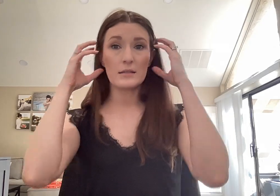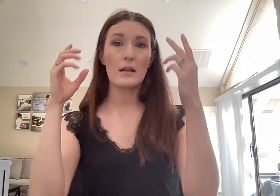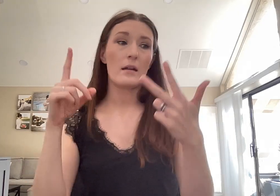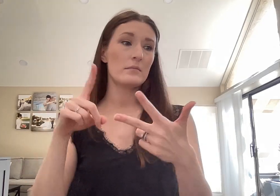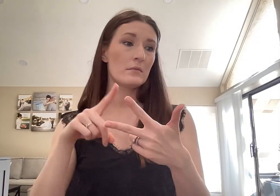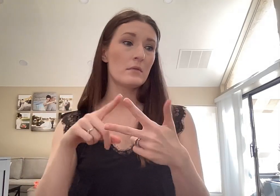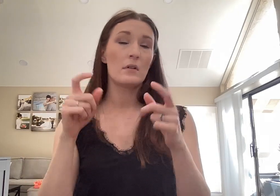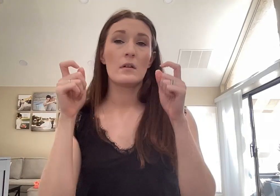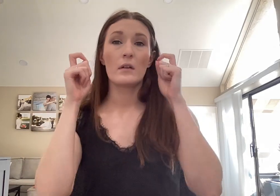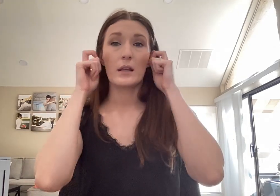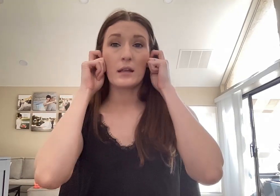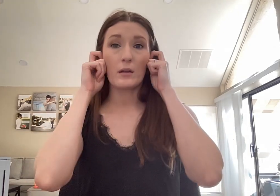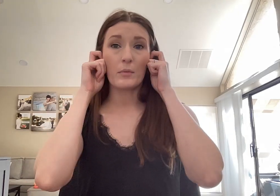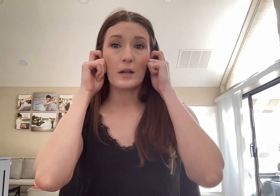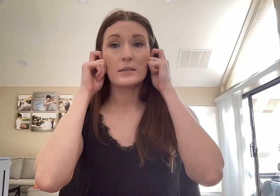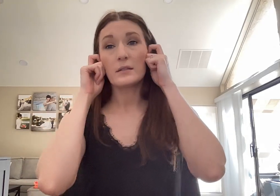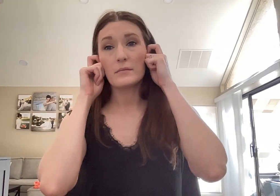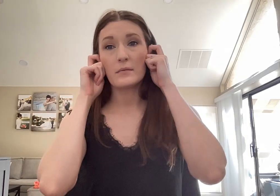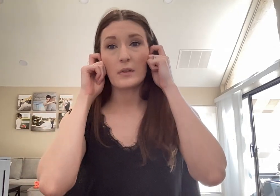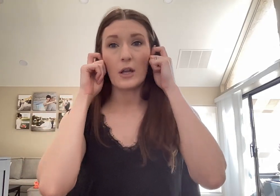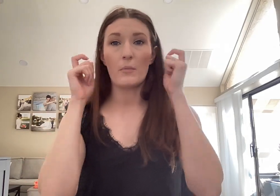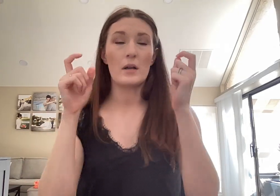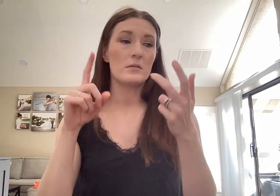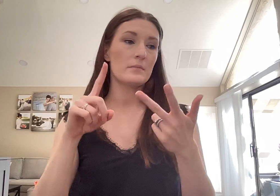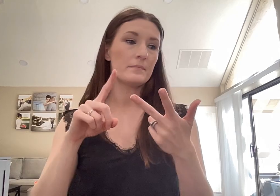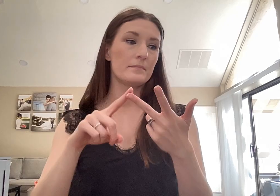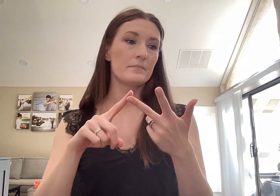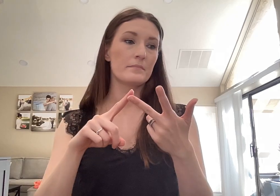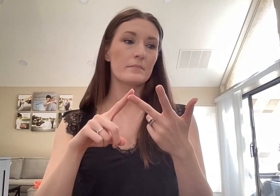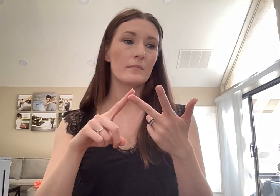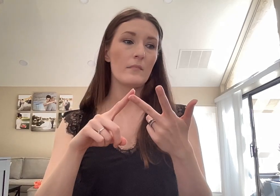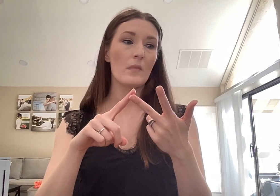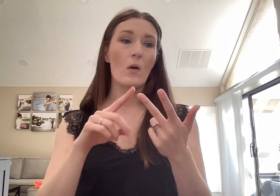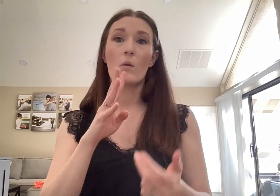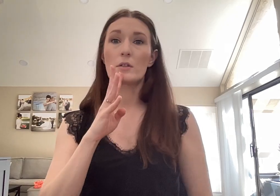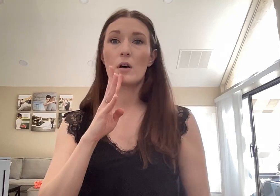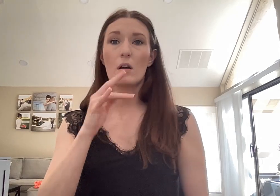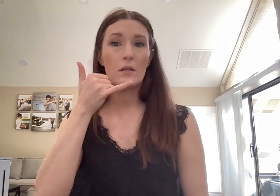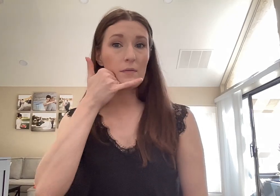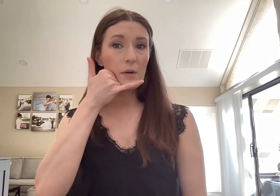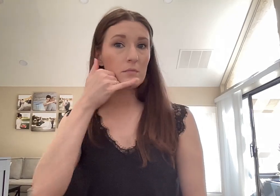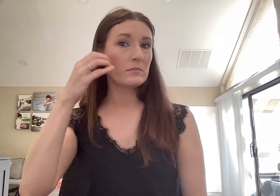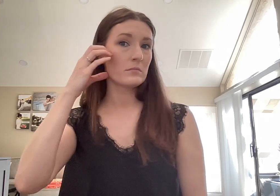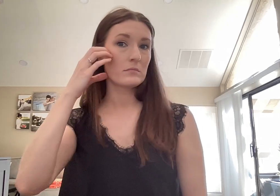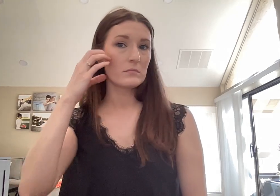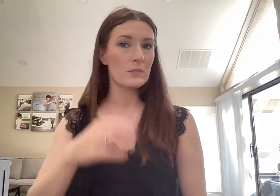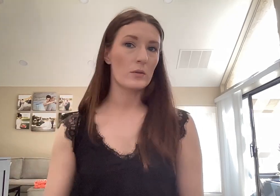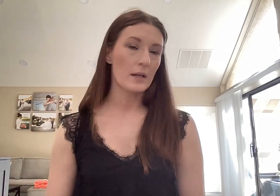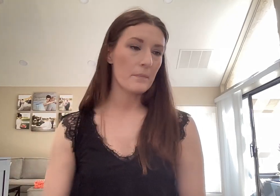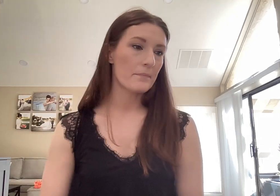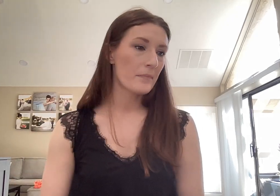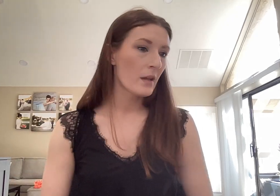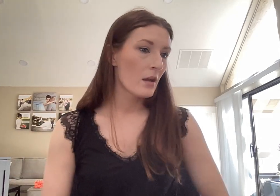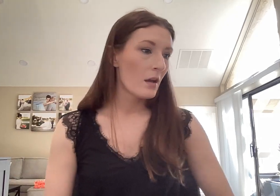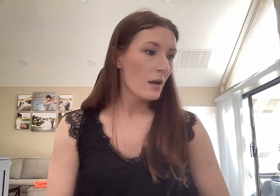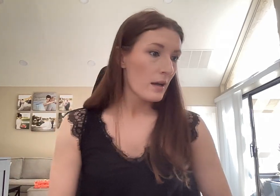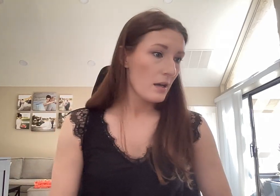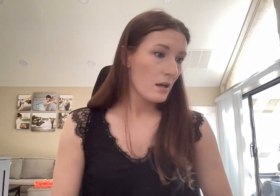headset, earplugs, earbuds, or talk on the phone. Hold it